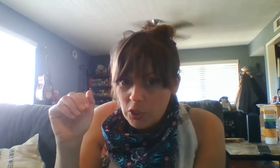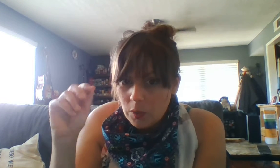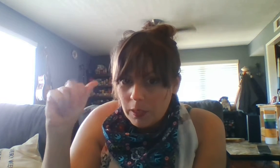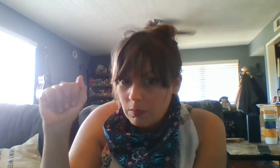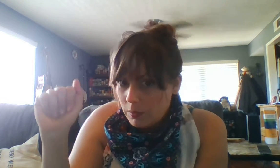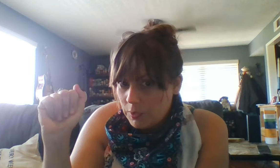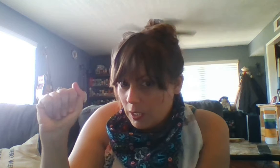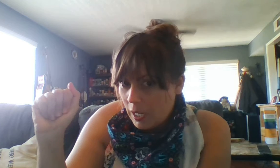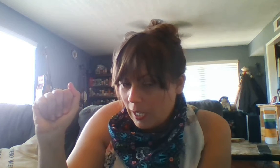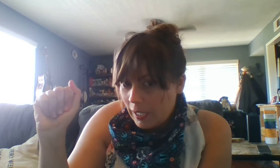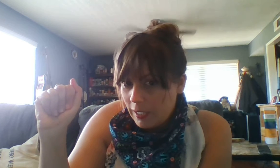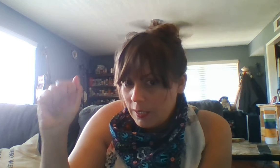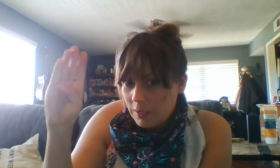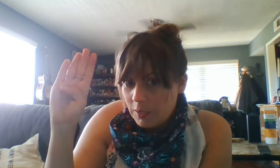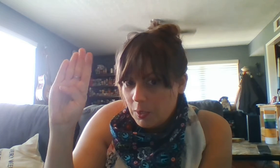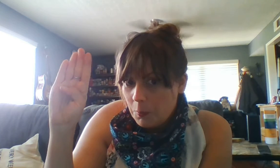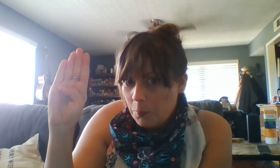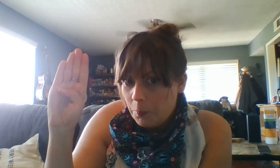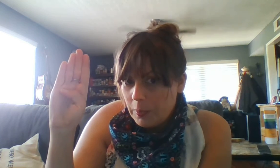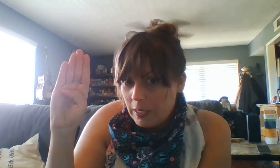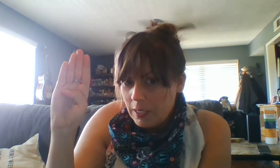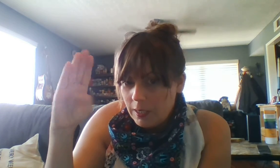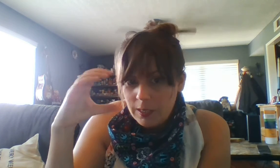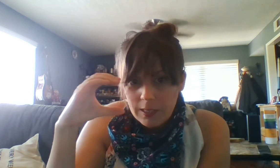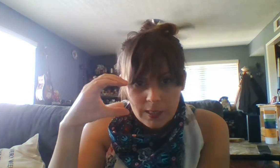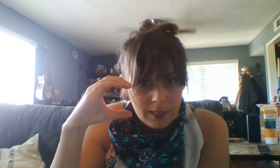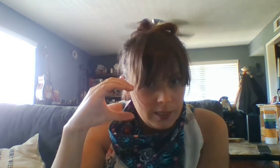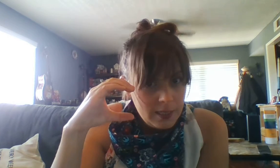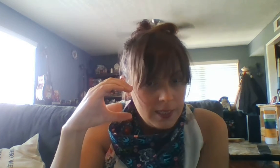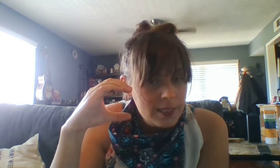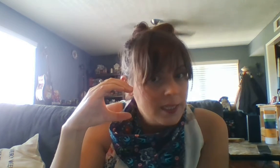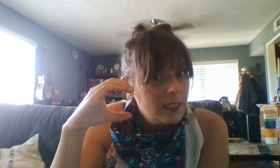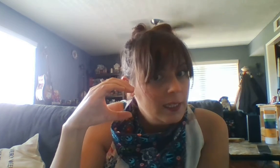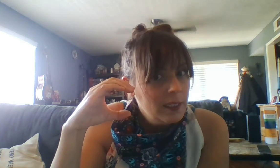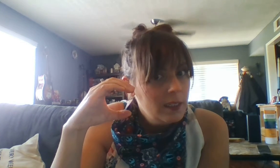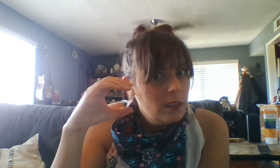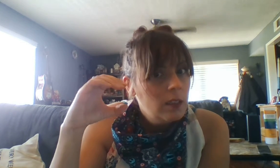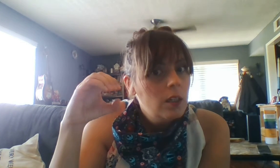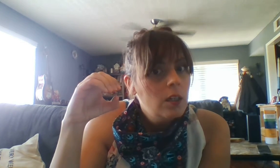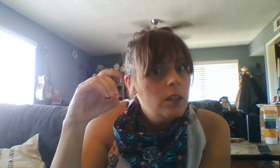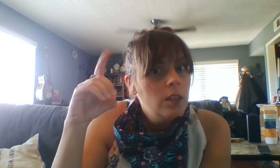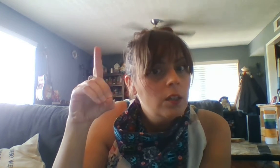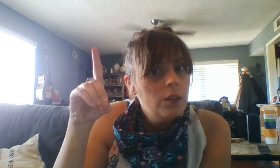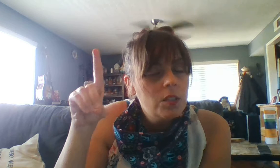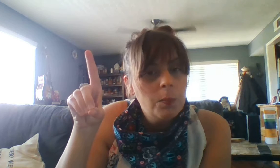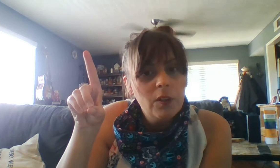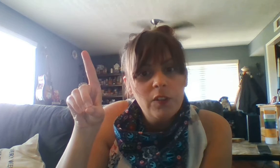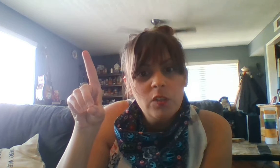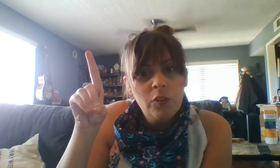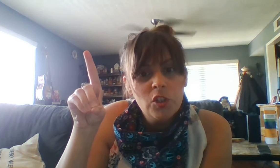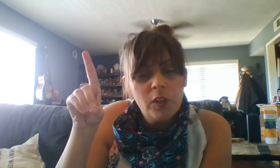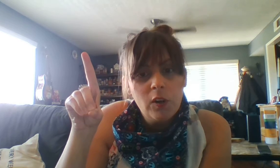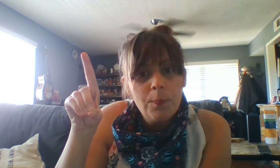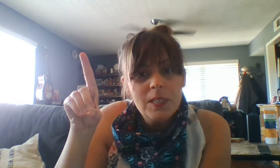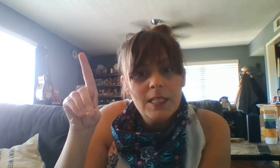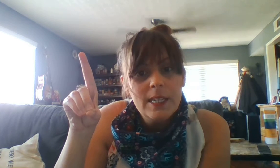join me. We've done A, B, C, close and put your first finger up,